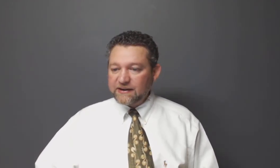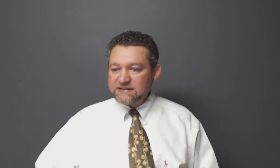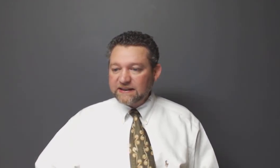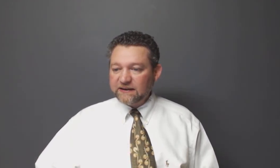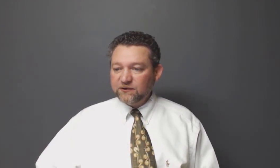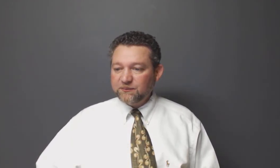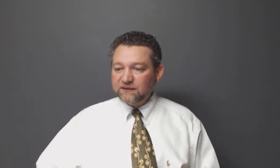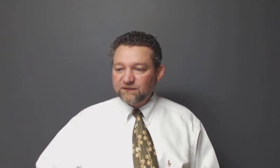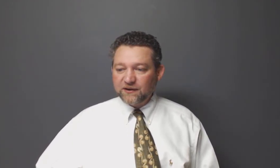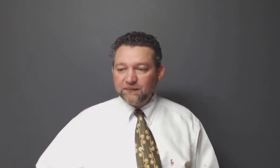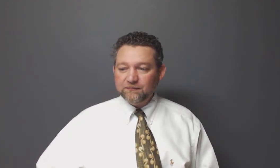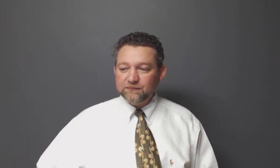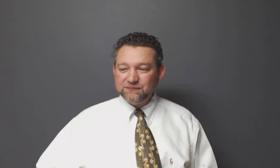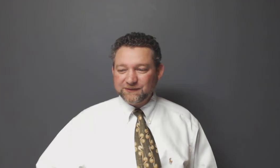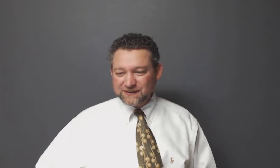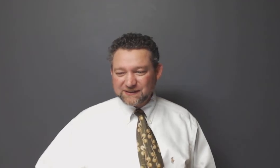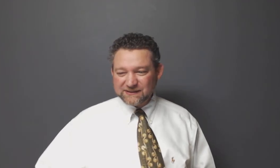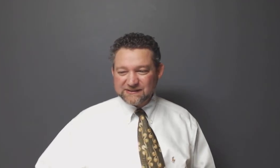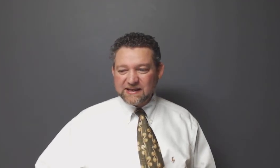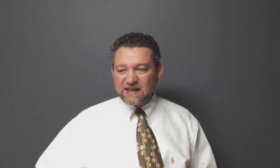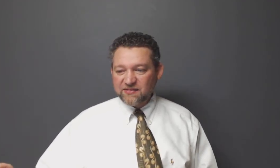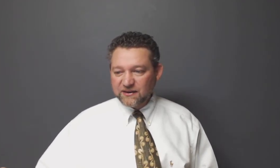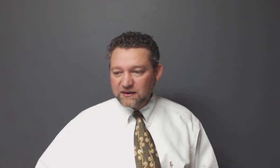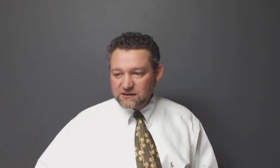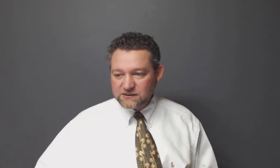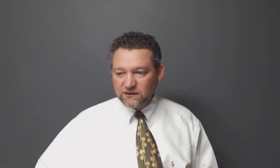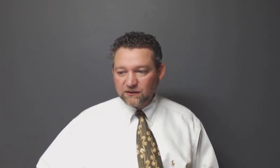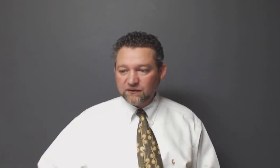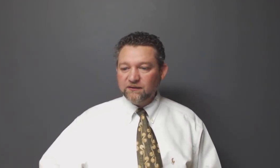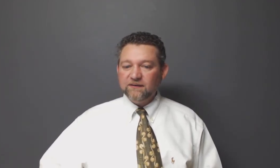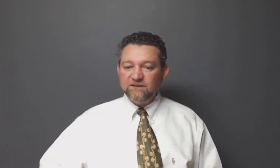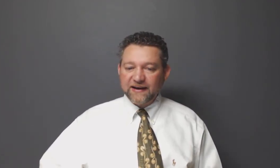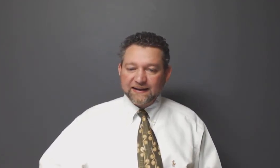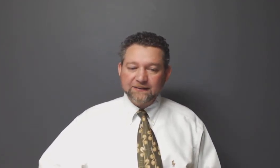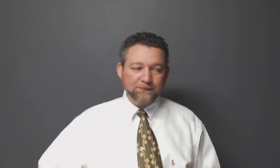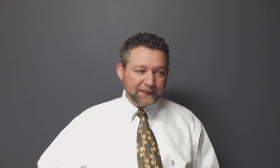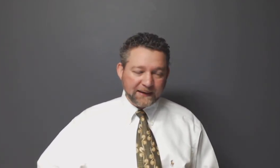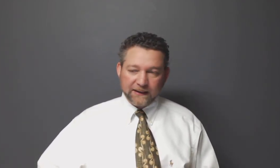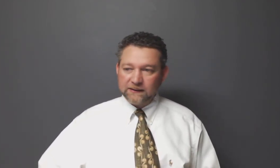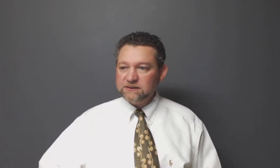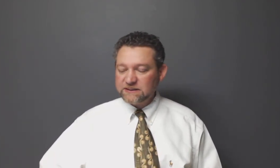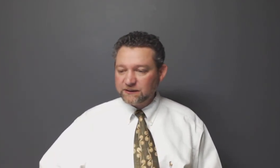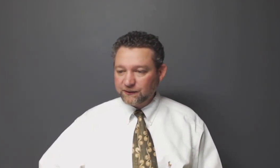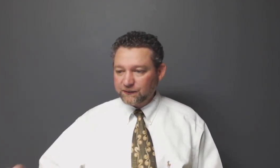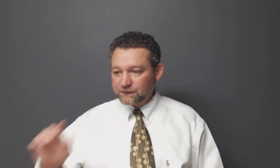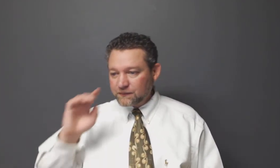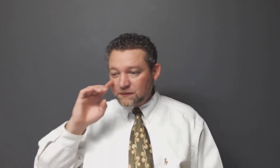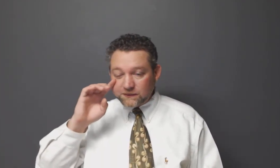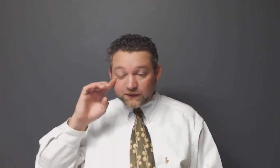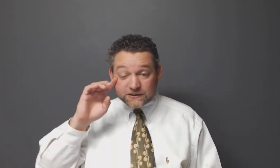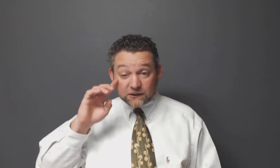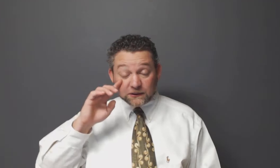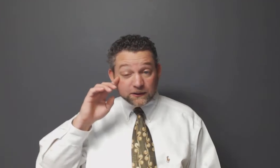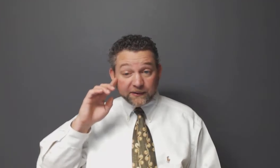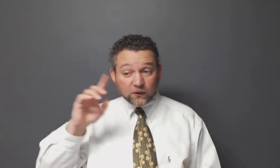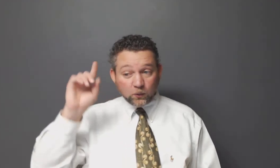hast delivered me from, look at this, the singular, violent man, singular. So he's talking about